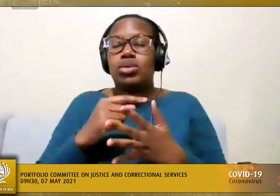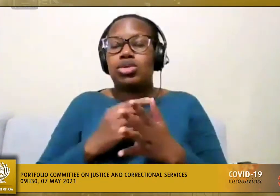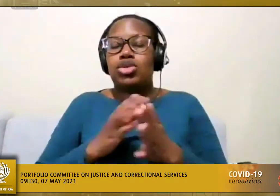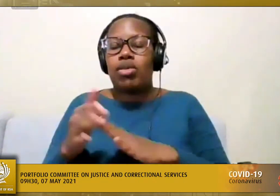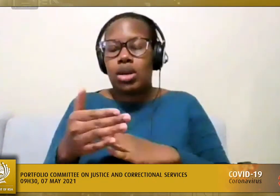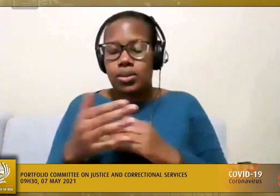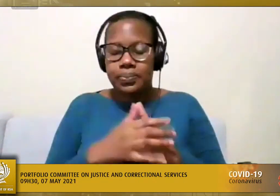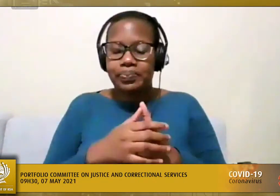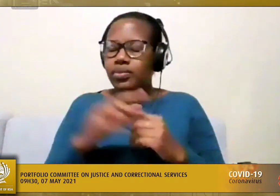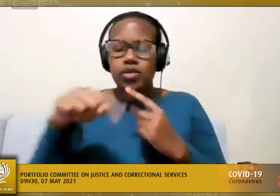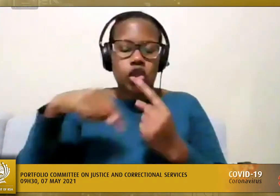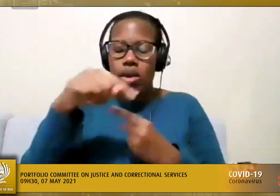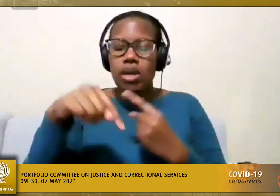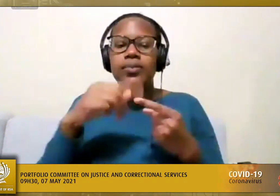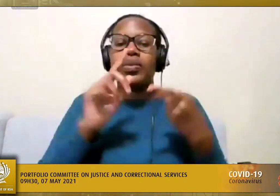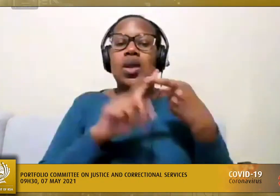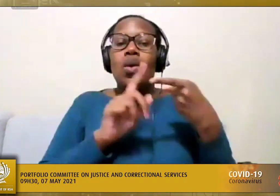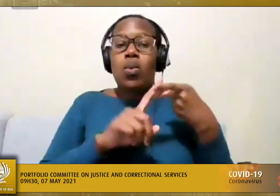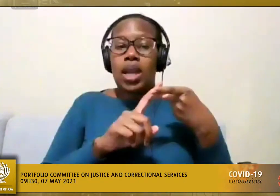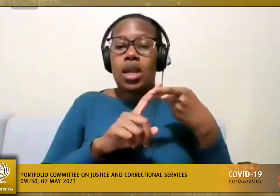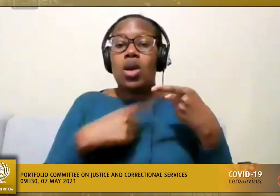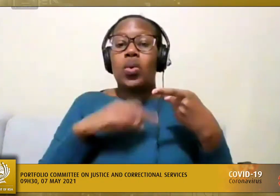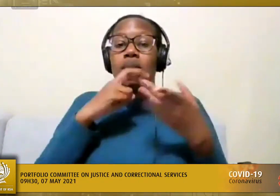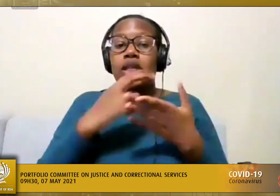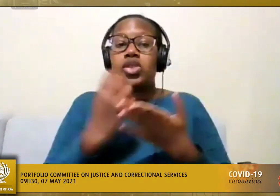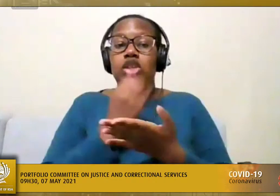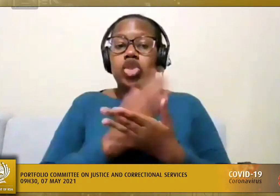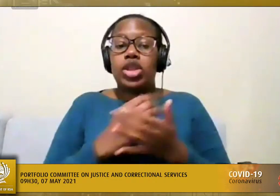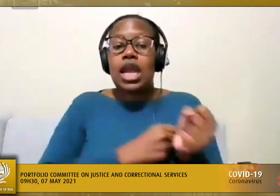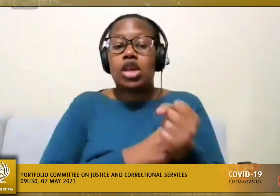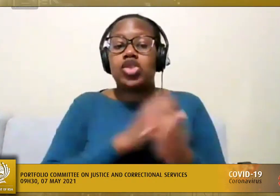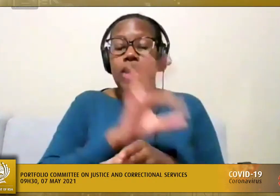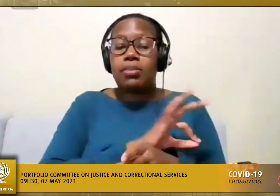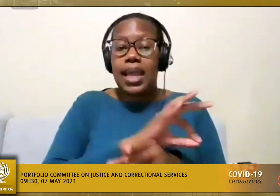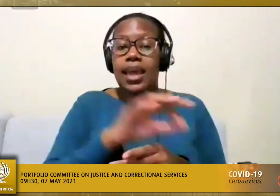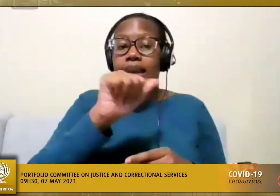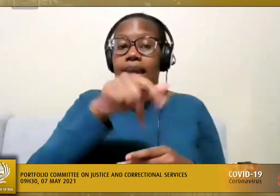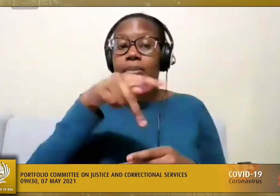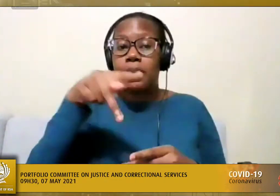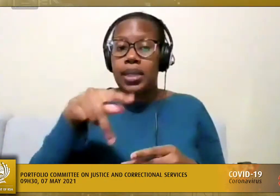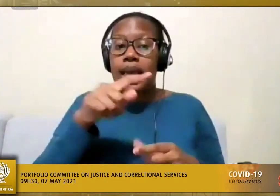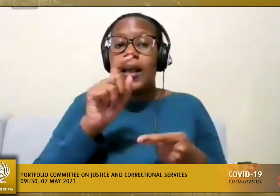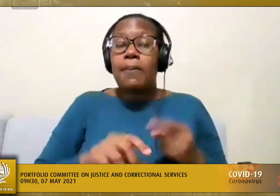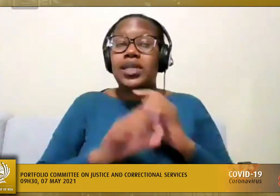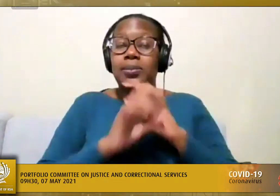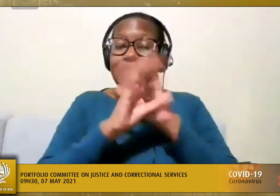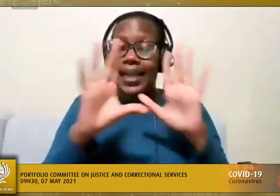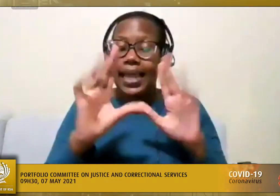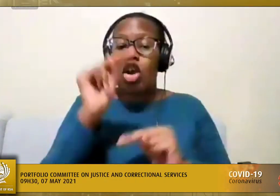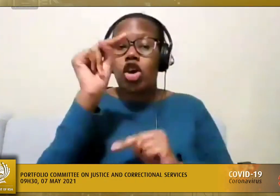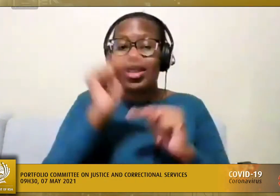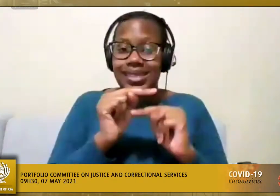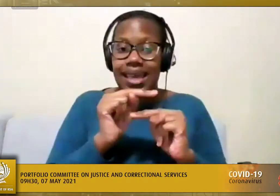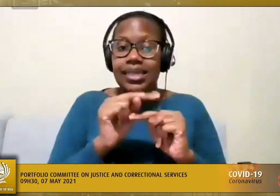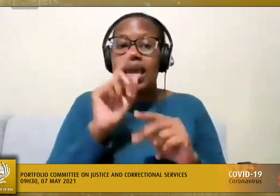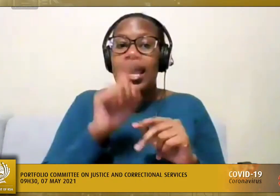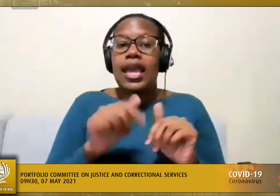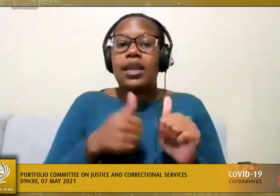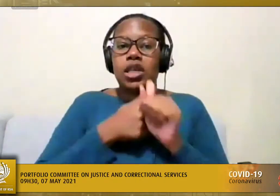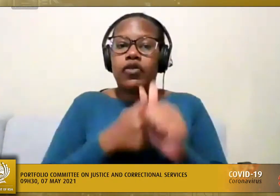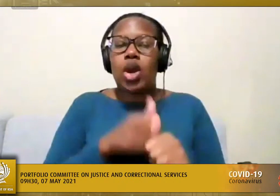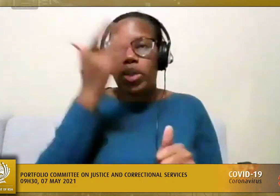one was to have us make sure that our threat plan and our apps are clear and concise and follow the smart